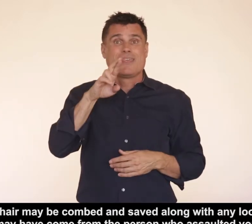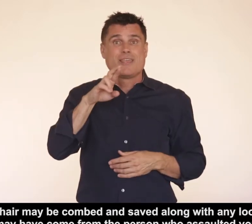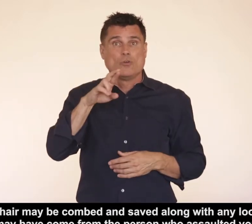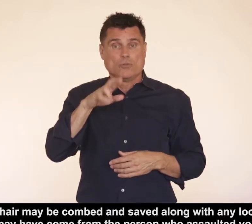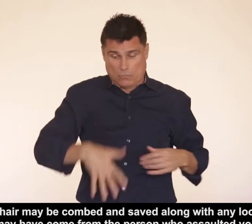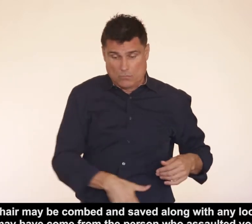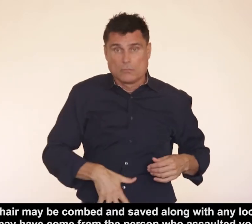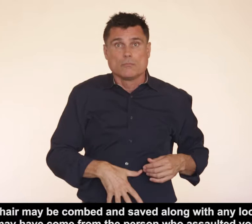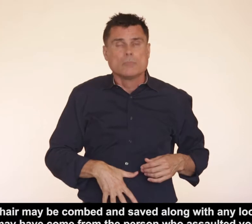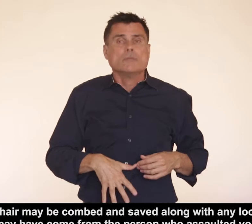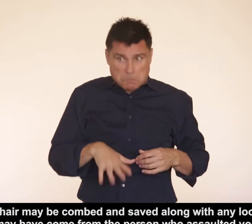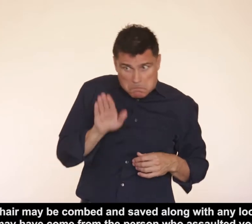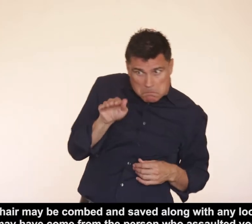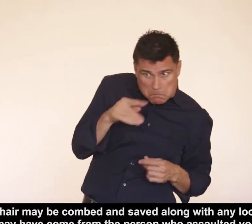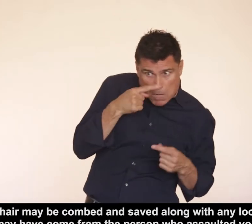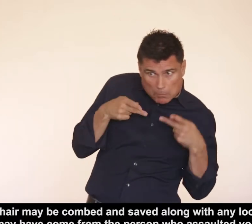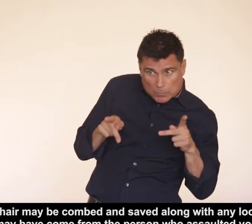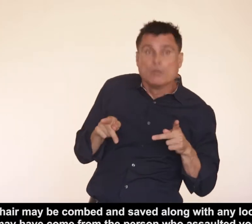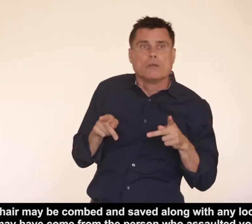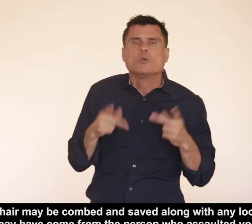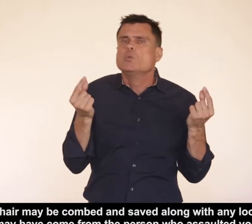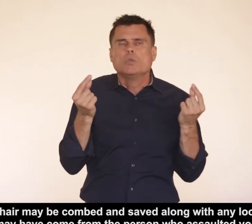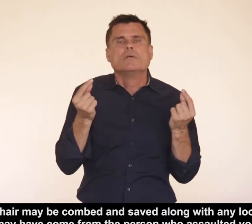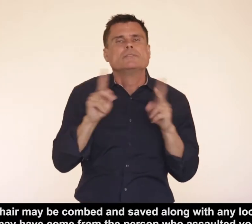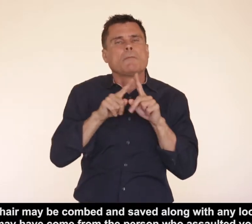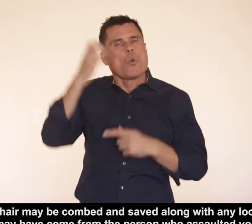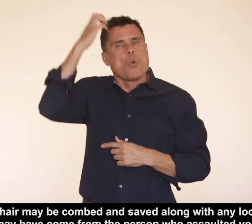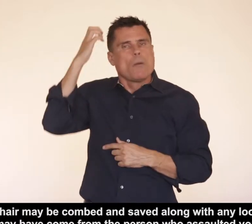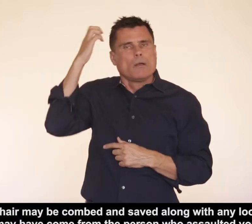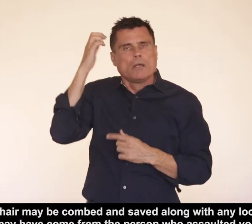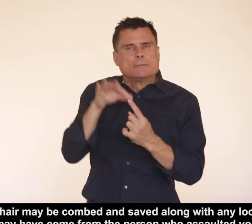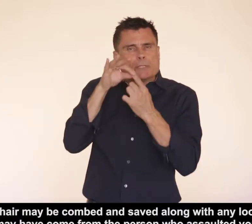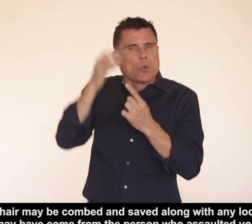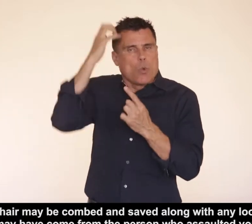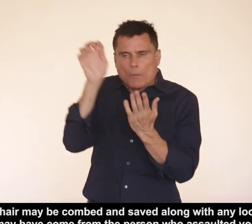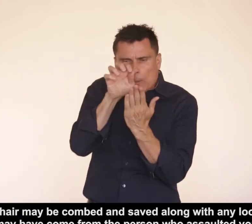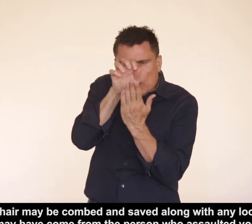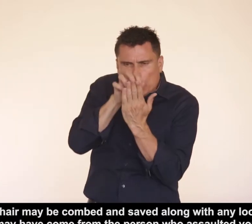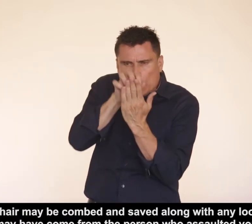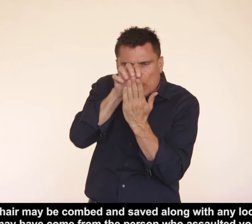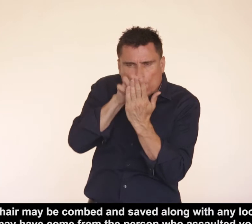your pubic hair may be combed and saved along with any loose hairs that may have come from the person who assaulted you.